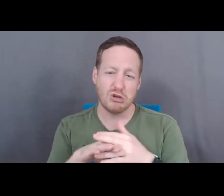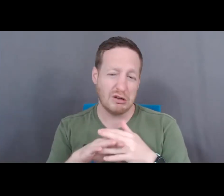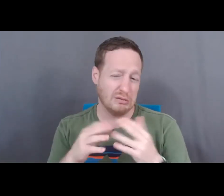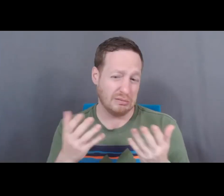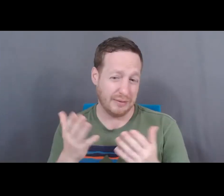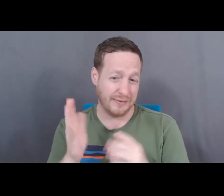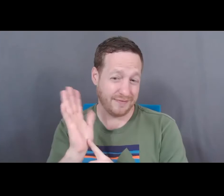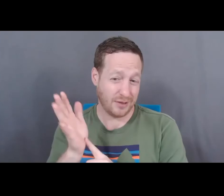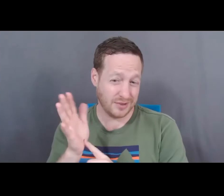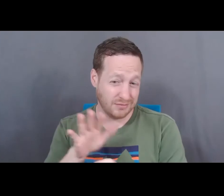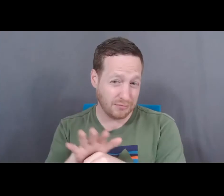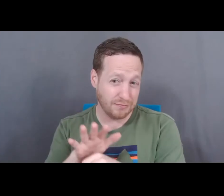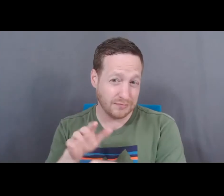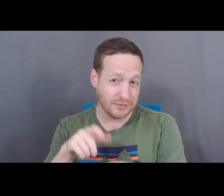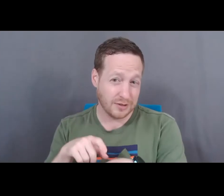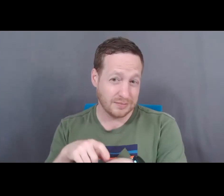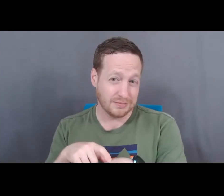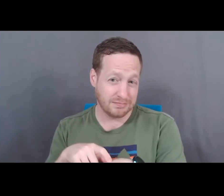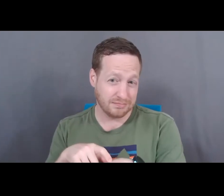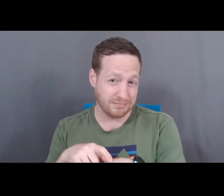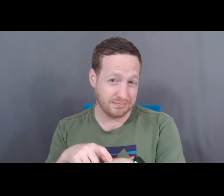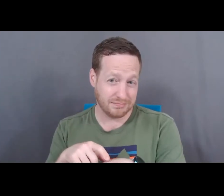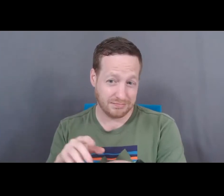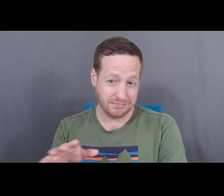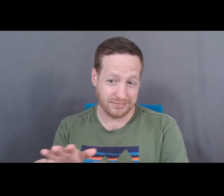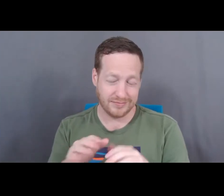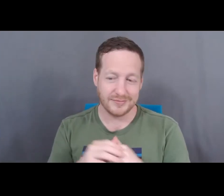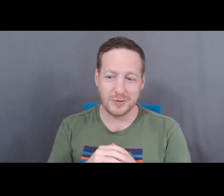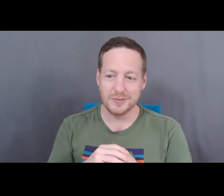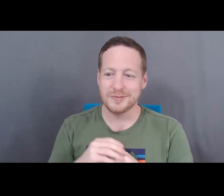time. So let's take a break of maybe 5 minutes. Is that enough time for people?